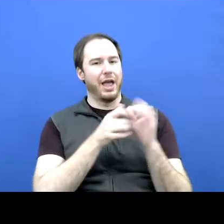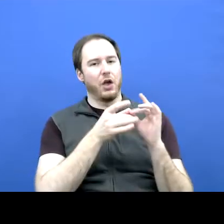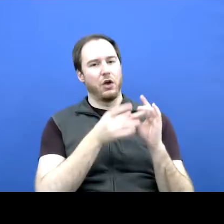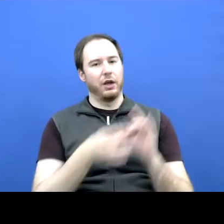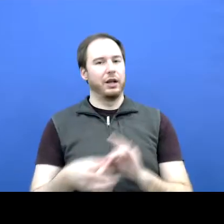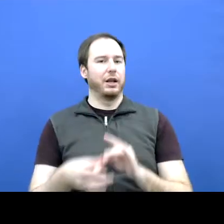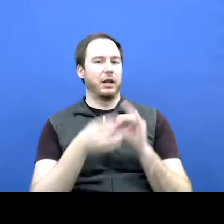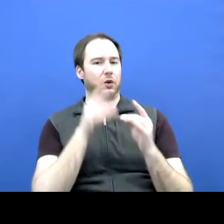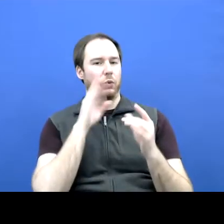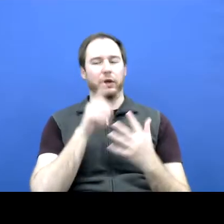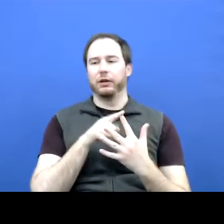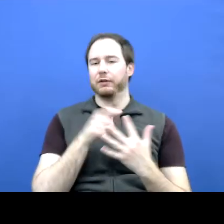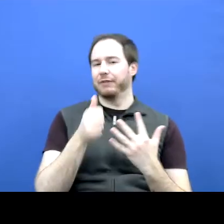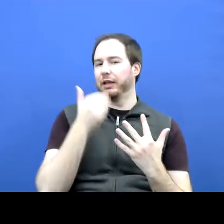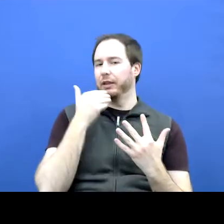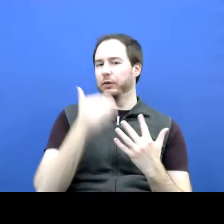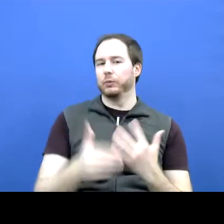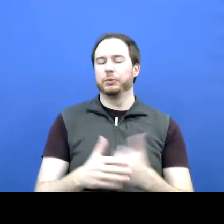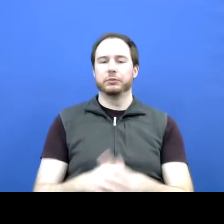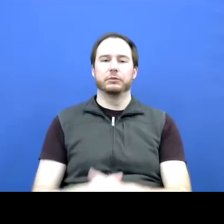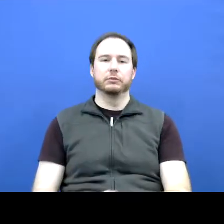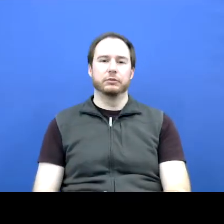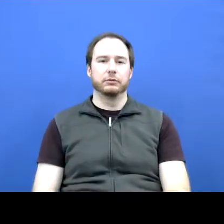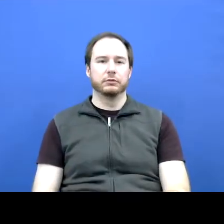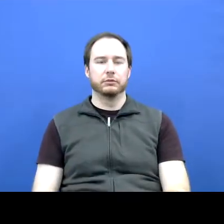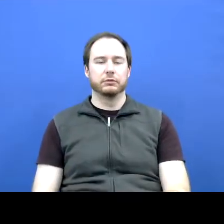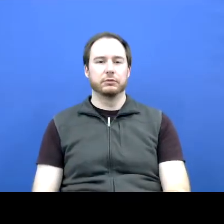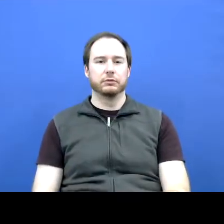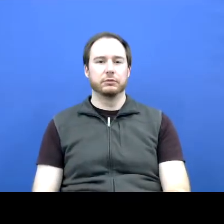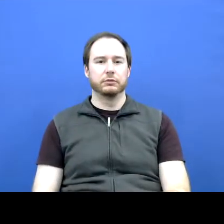dots. Fantastic. Thank you.